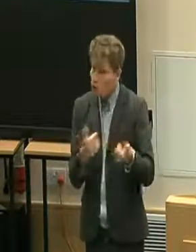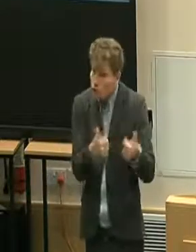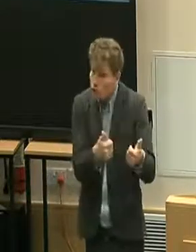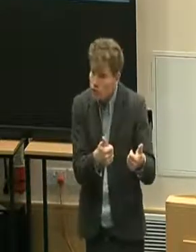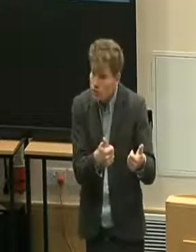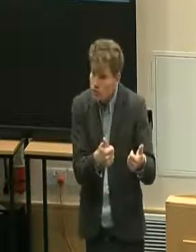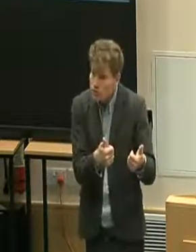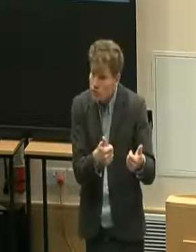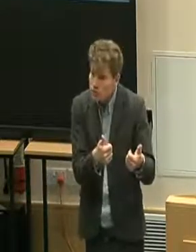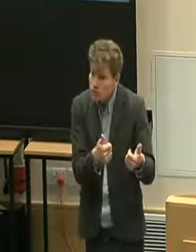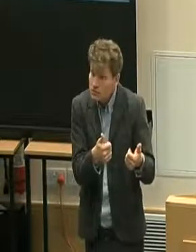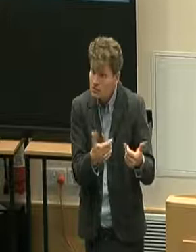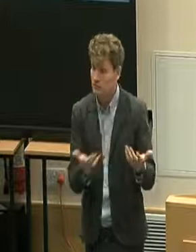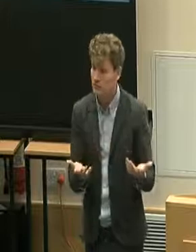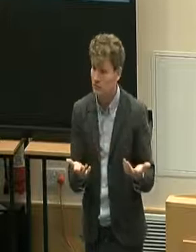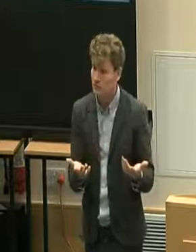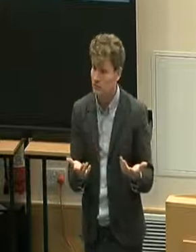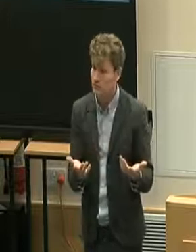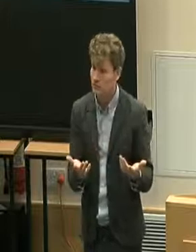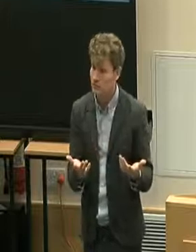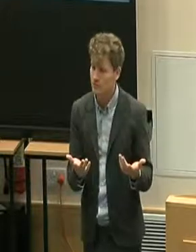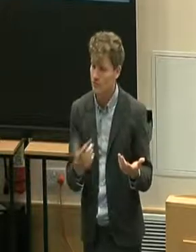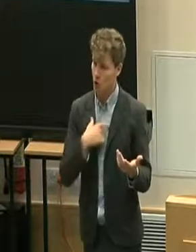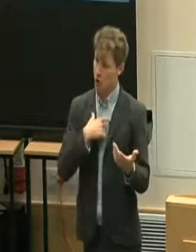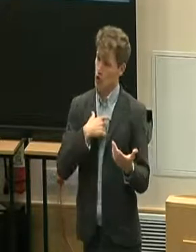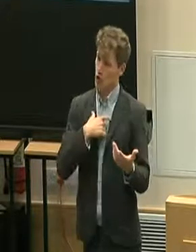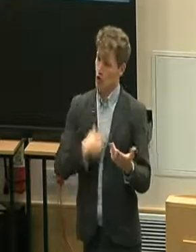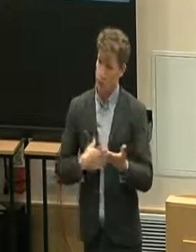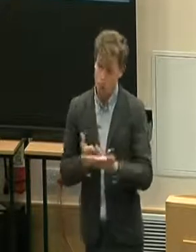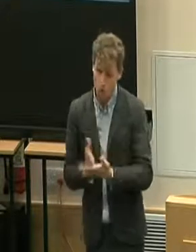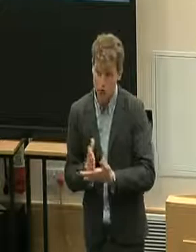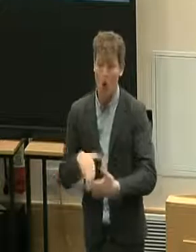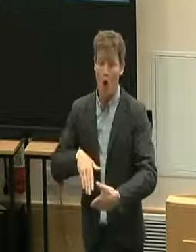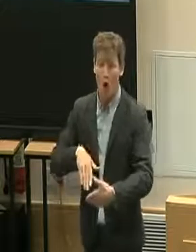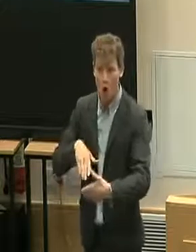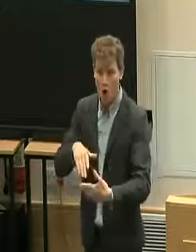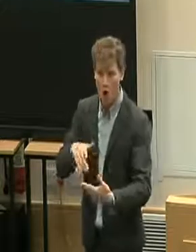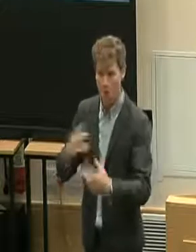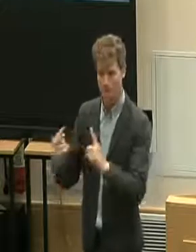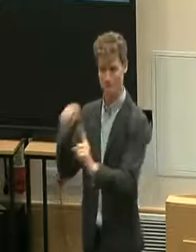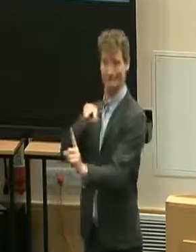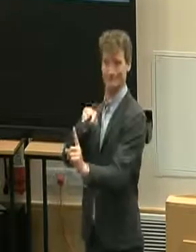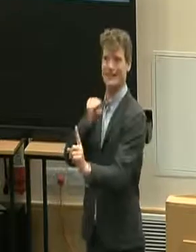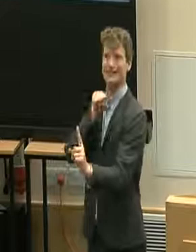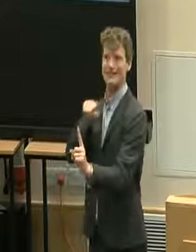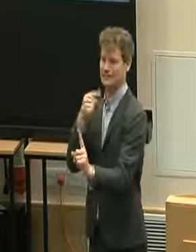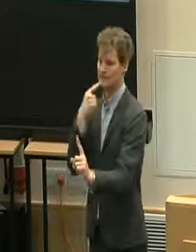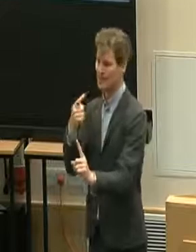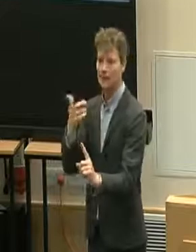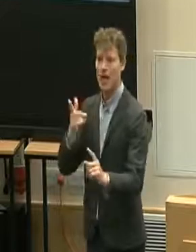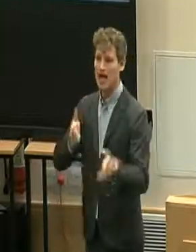it is impeccable. The human rights approach insists that needs are met not